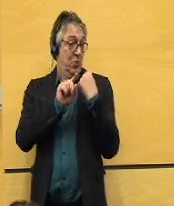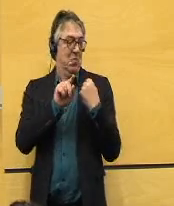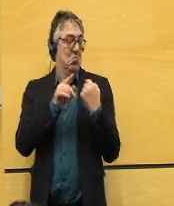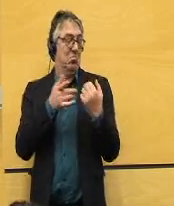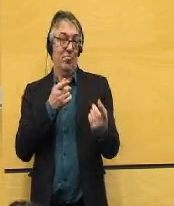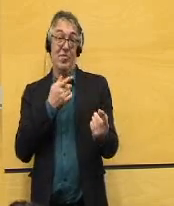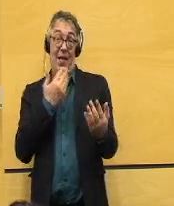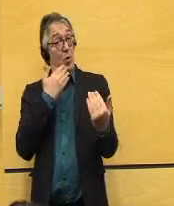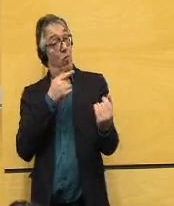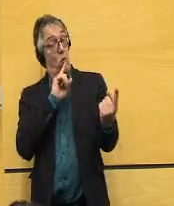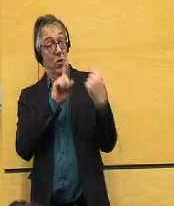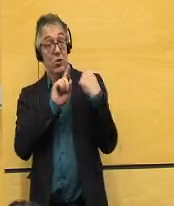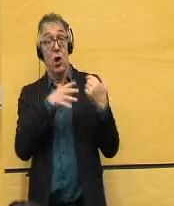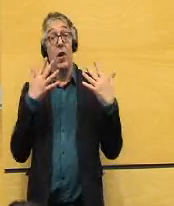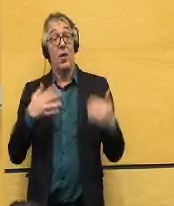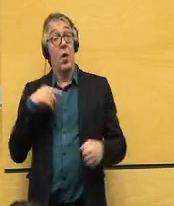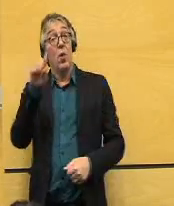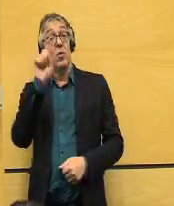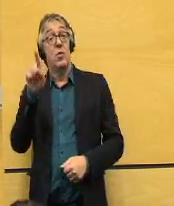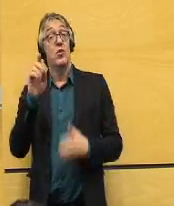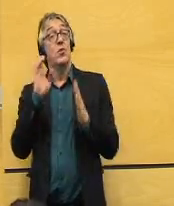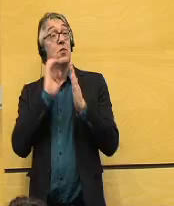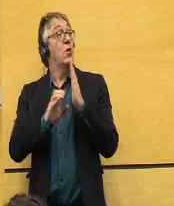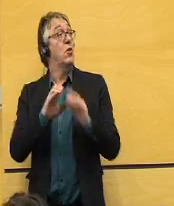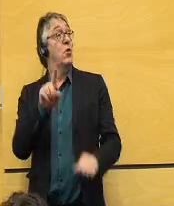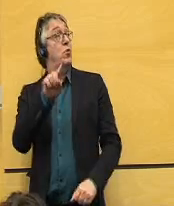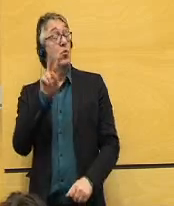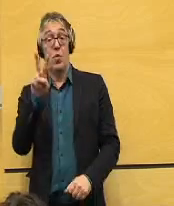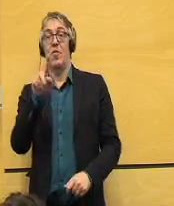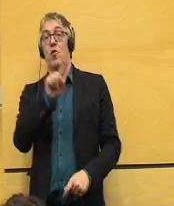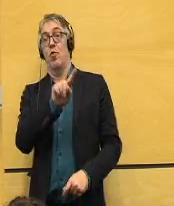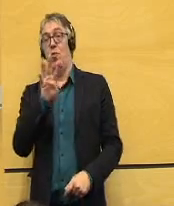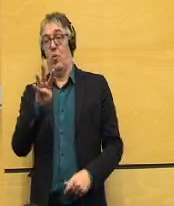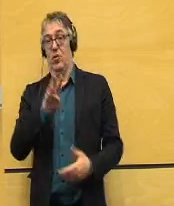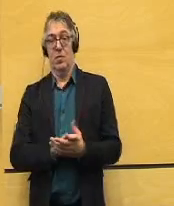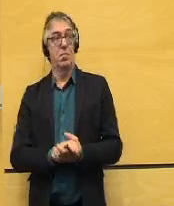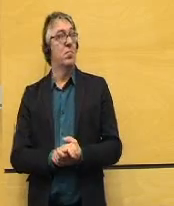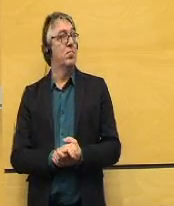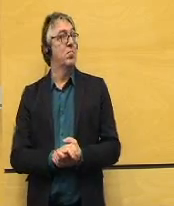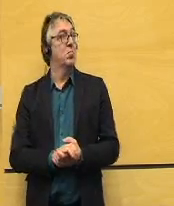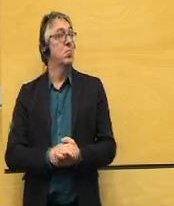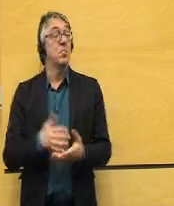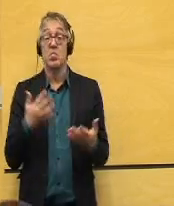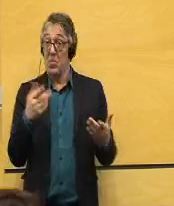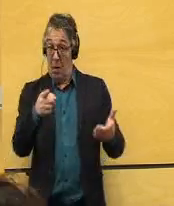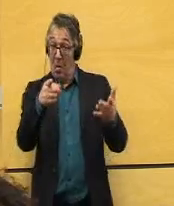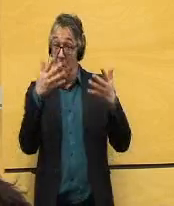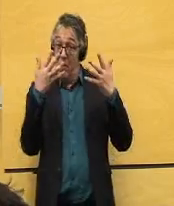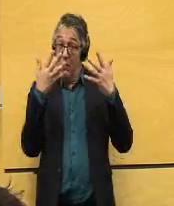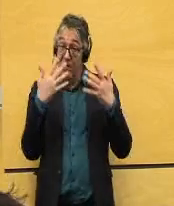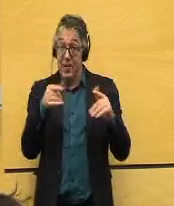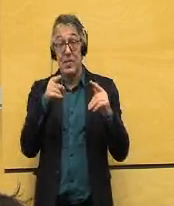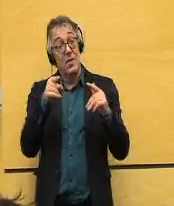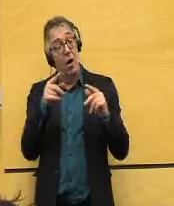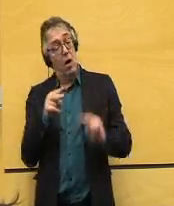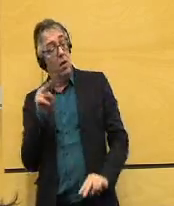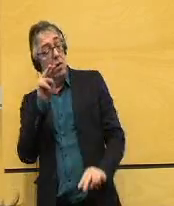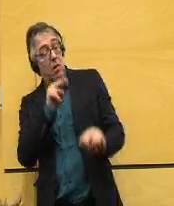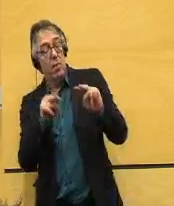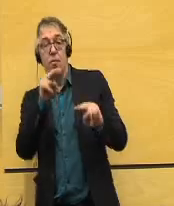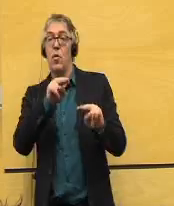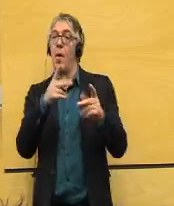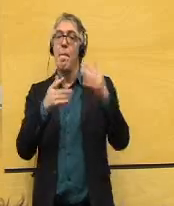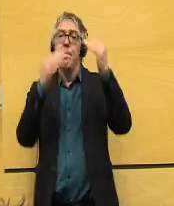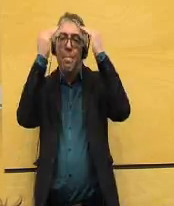any activities relating to reviewing and maybe revising laws, guardianship laws and